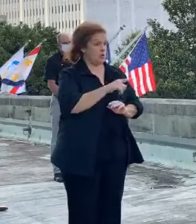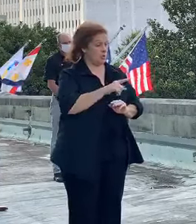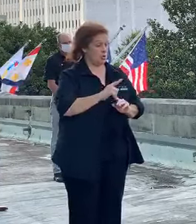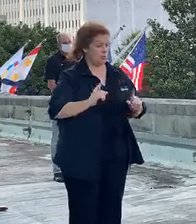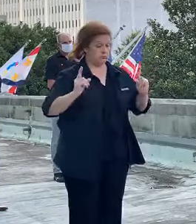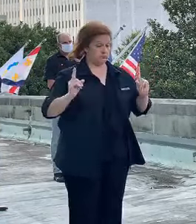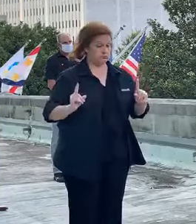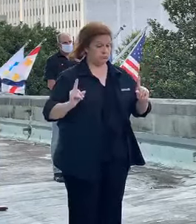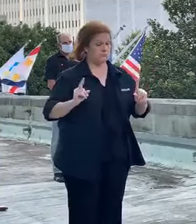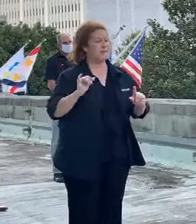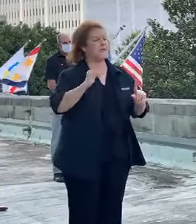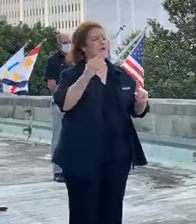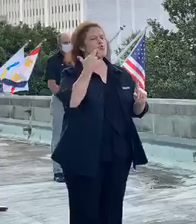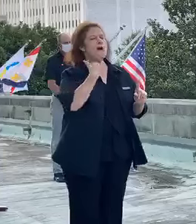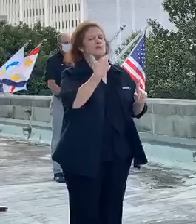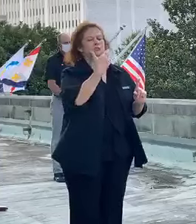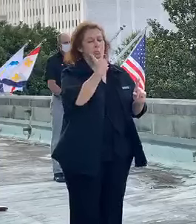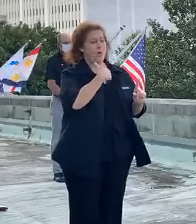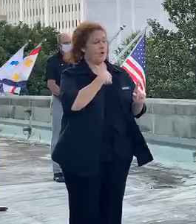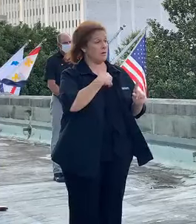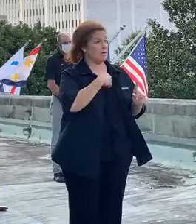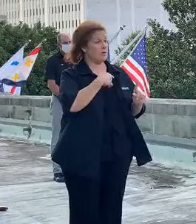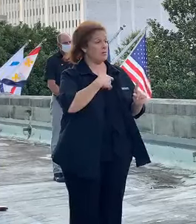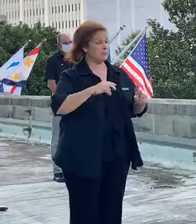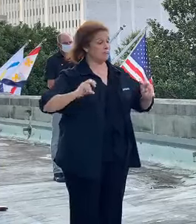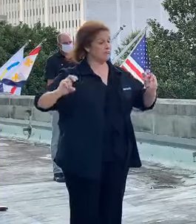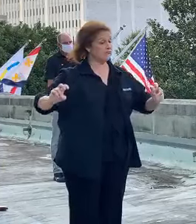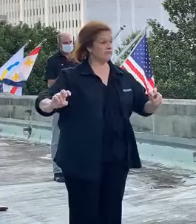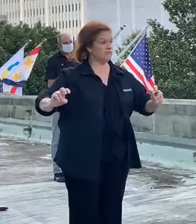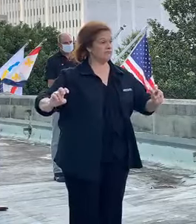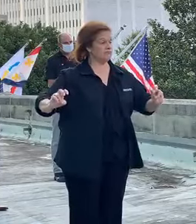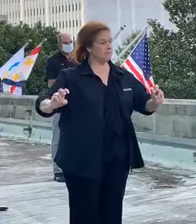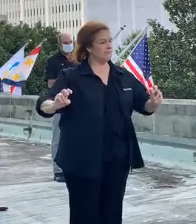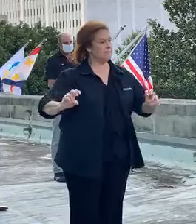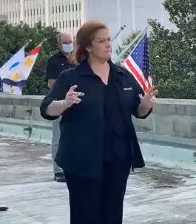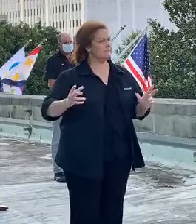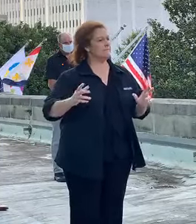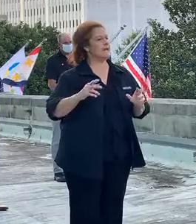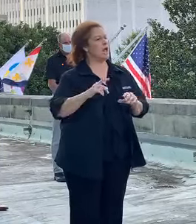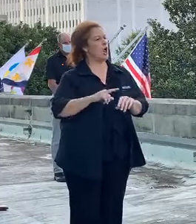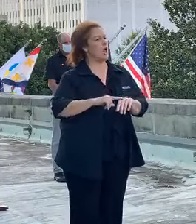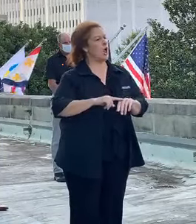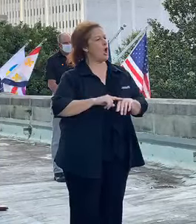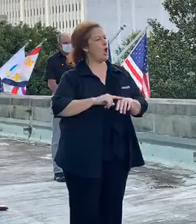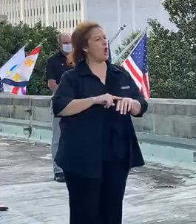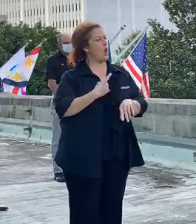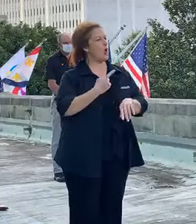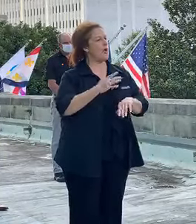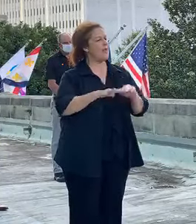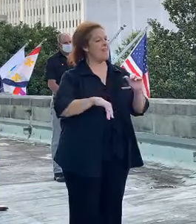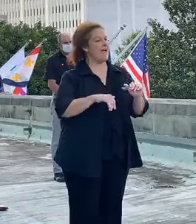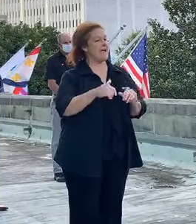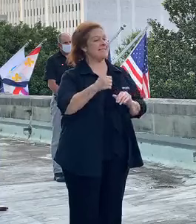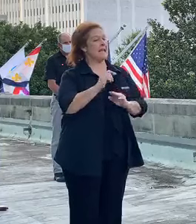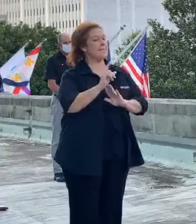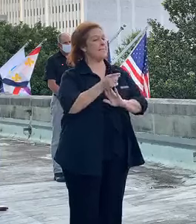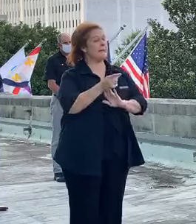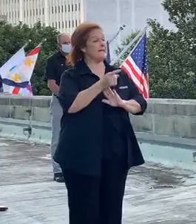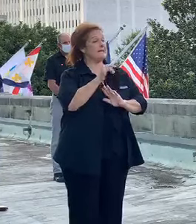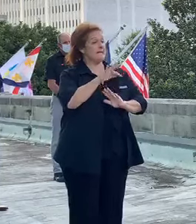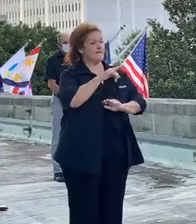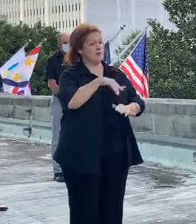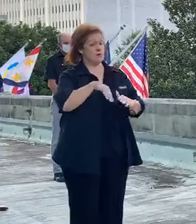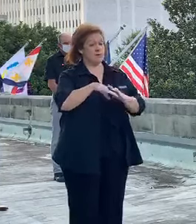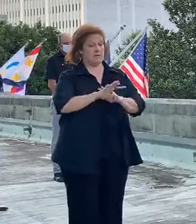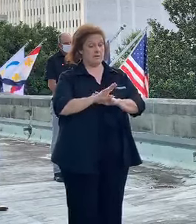longer than that, like a restaurant, for example, longer than 10 minutes. So you do need to have that reservation, that name,